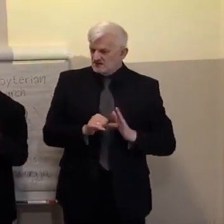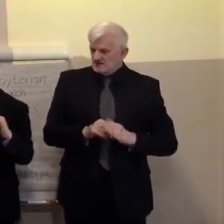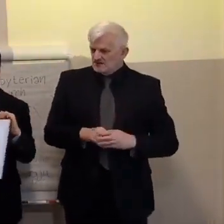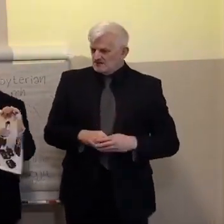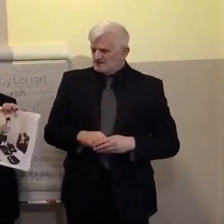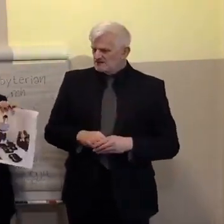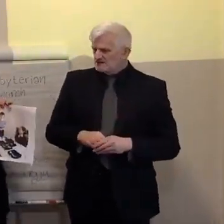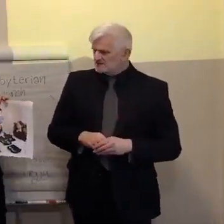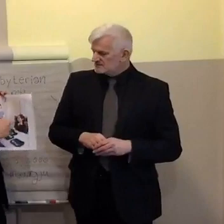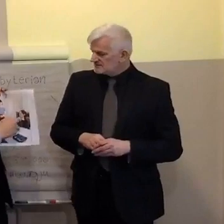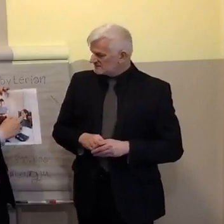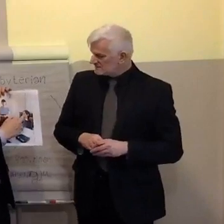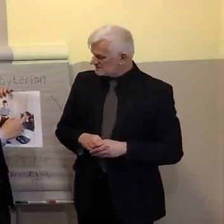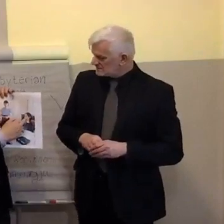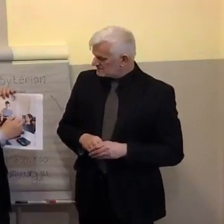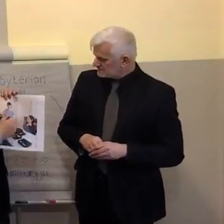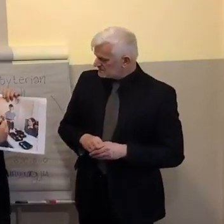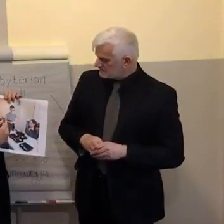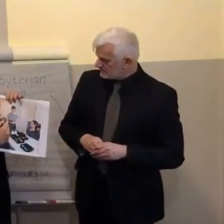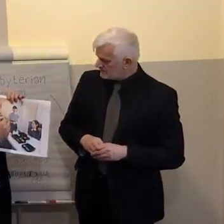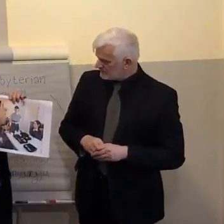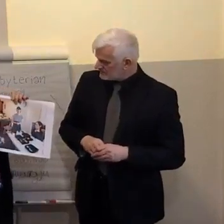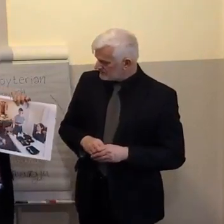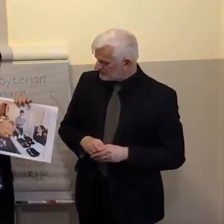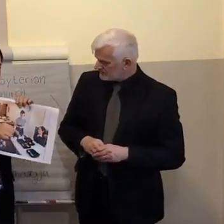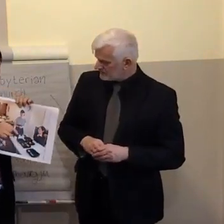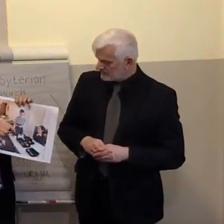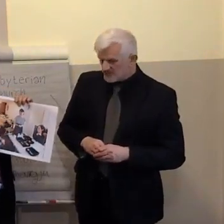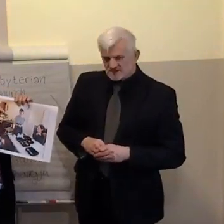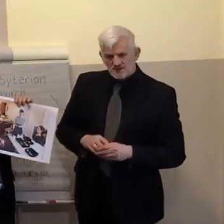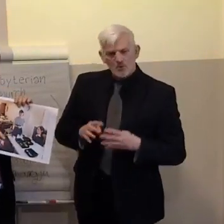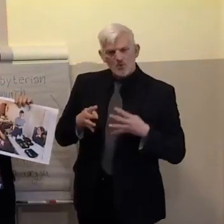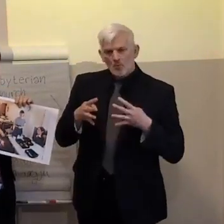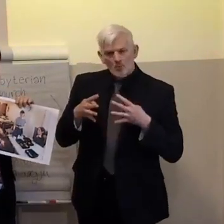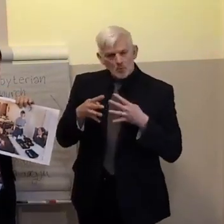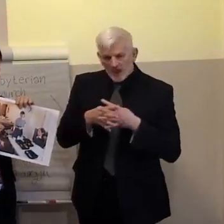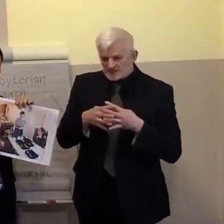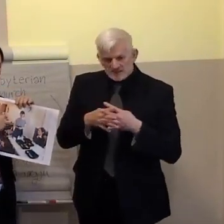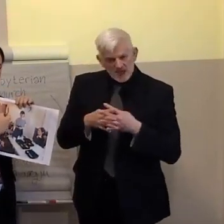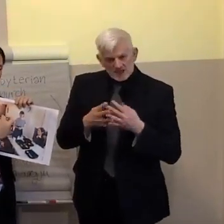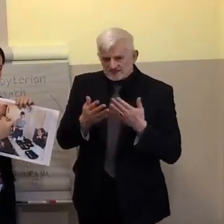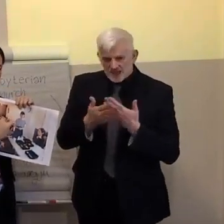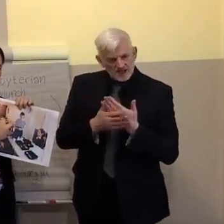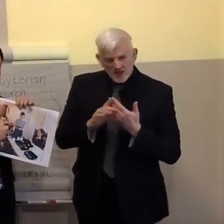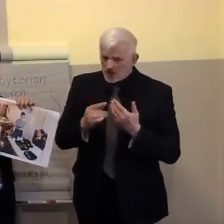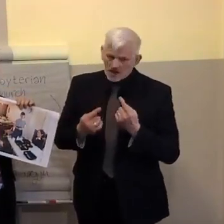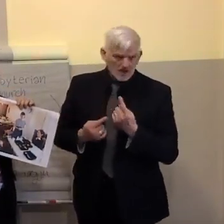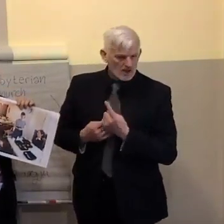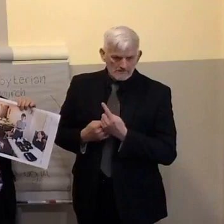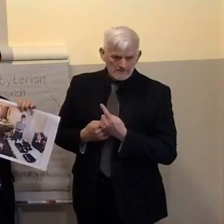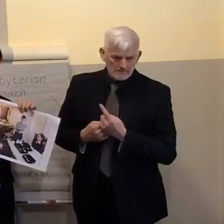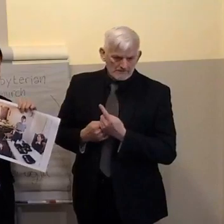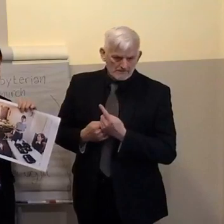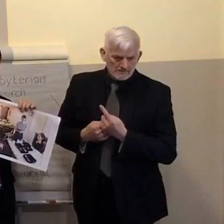So she could come Wednesday and Saturday, not to meeting place, but my house.